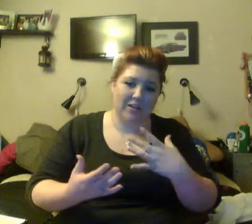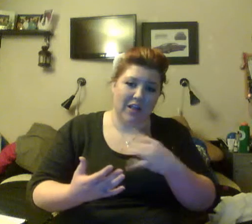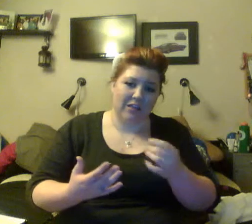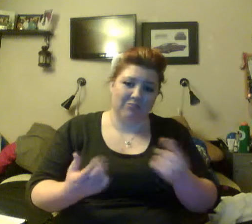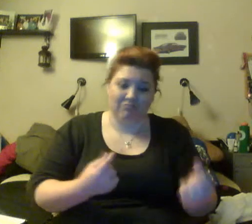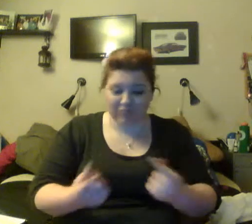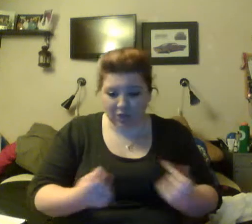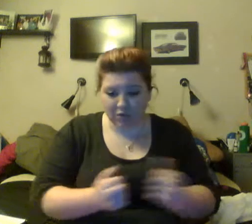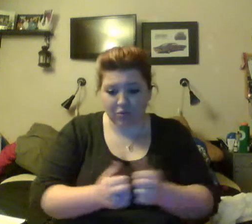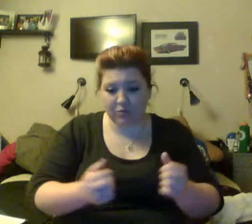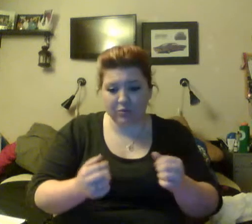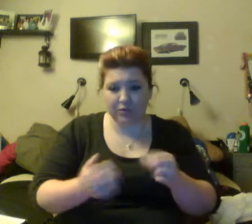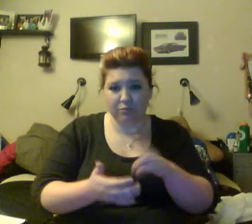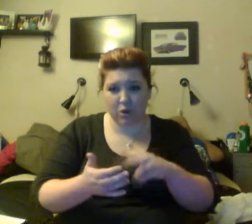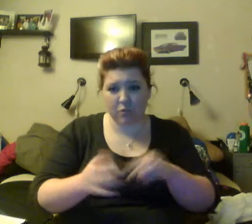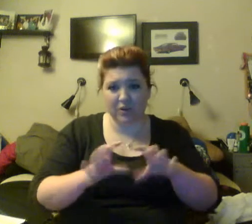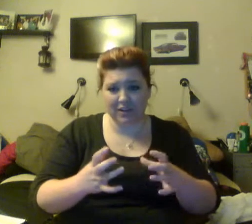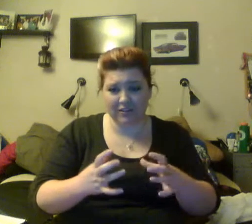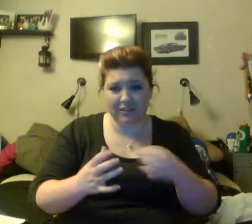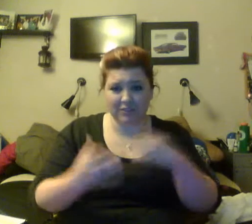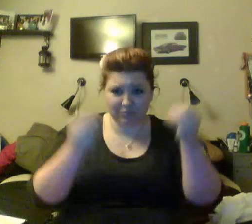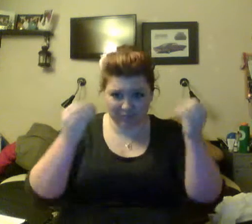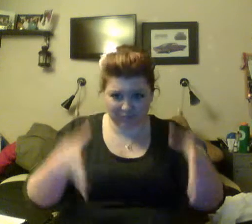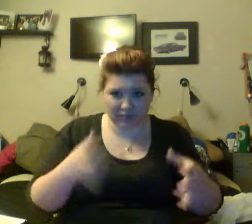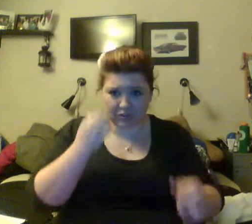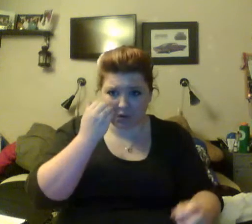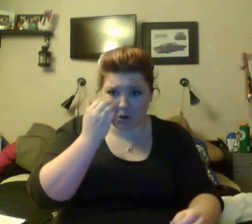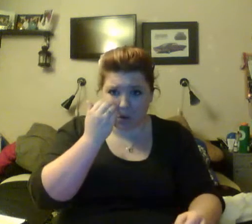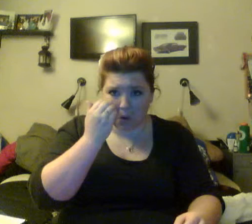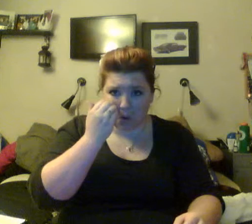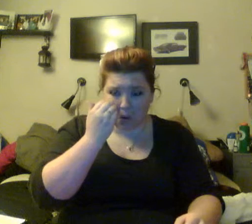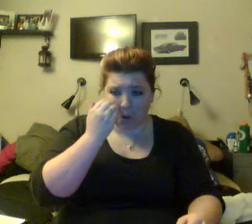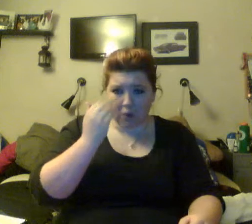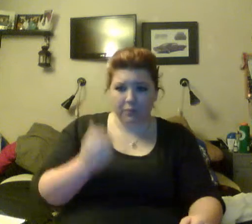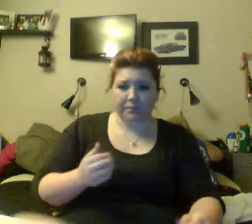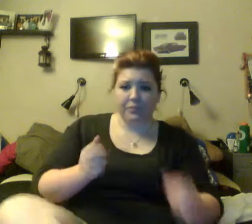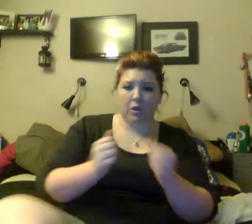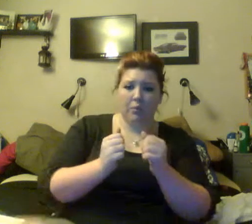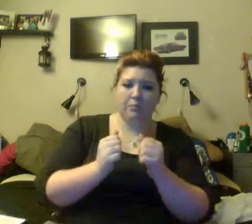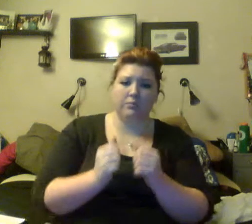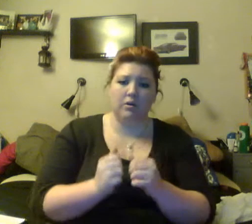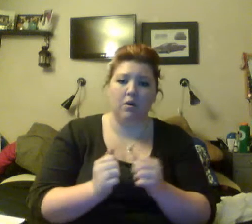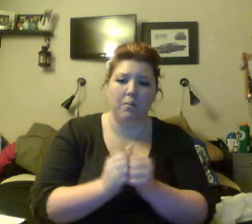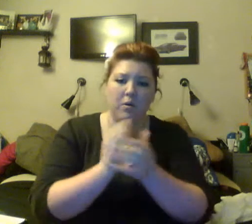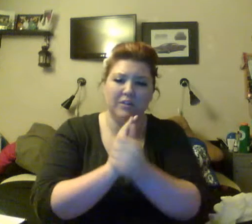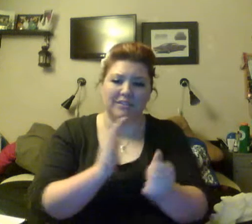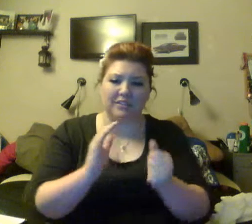I have one more example that I use with a more advanced class. These tend to be sophomore